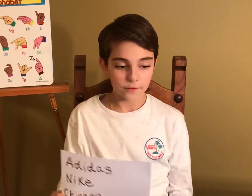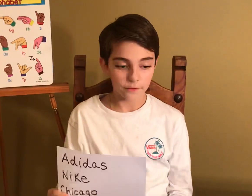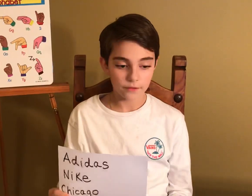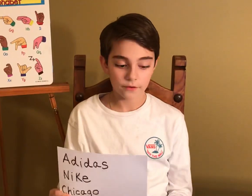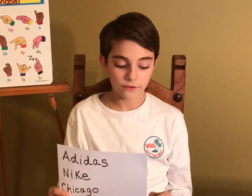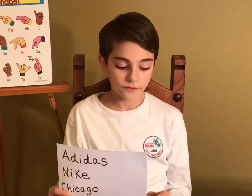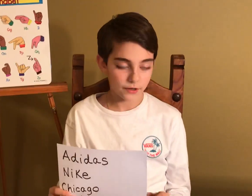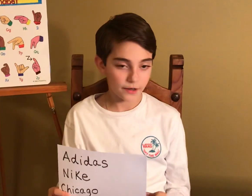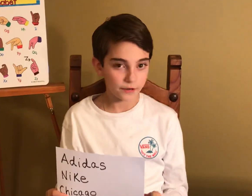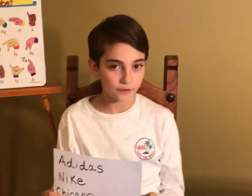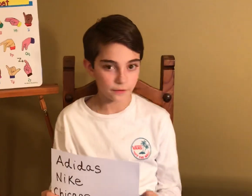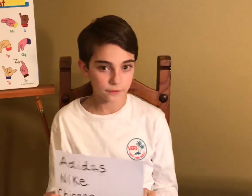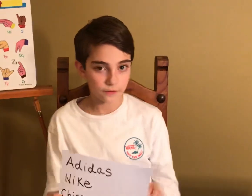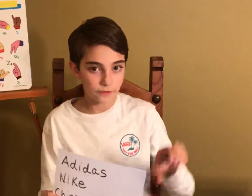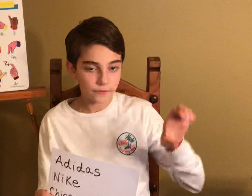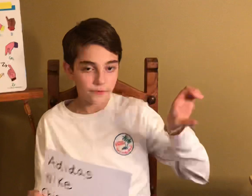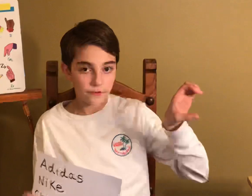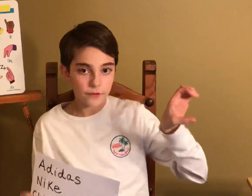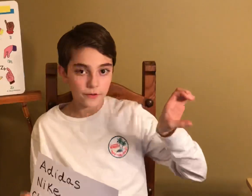So here's Chicago. So C,